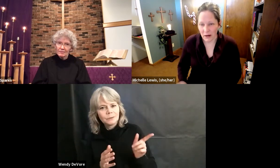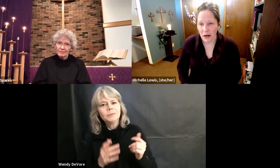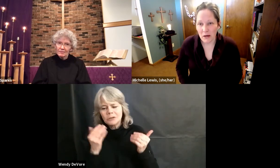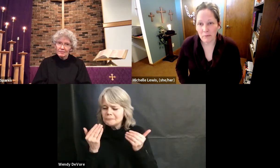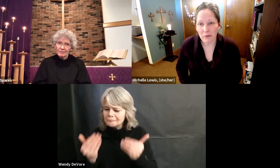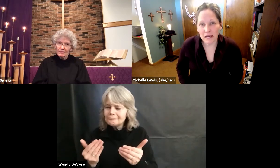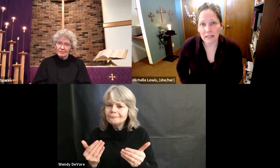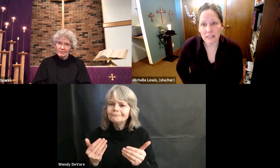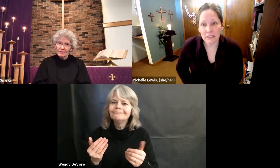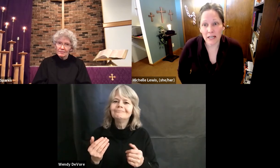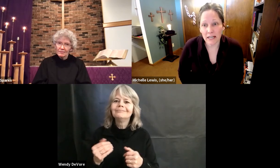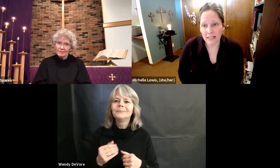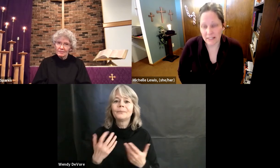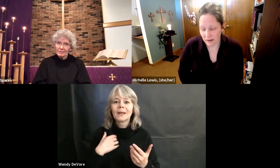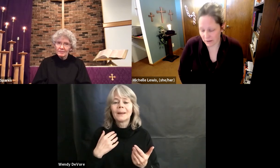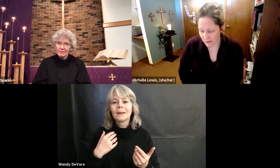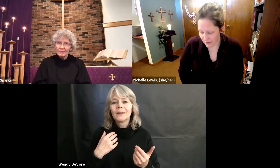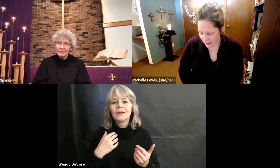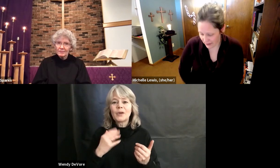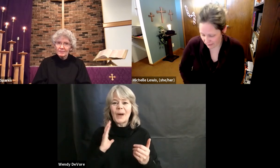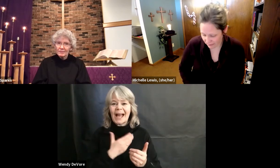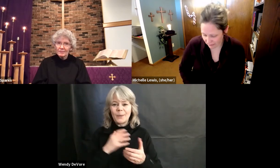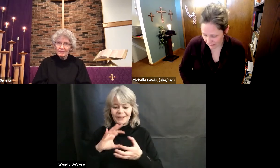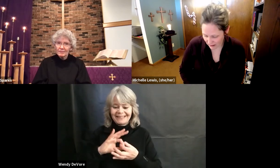To break the chains of